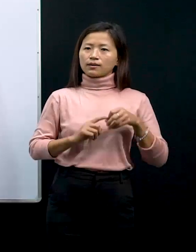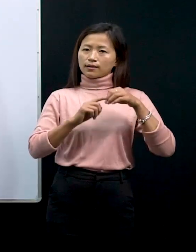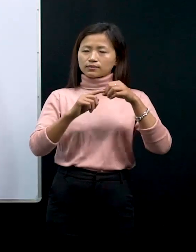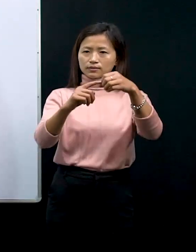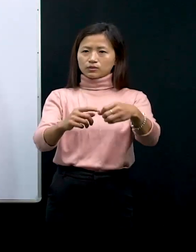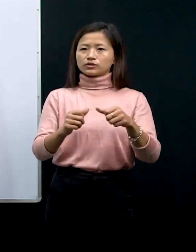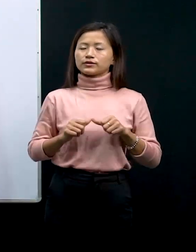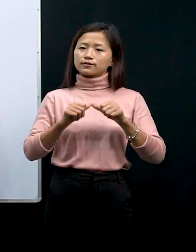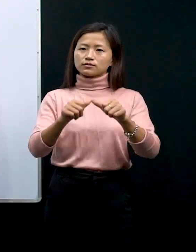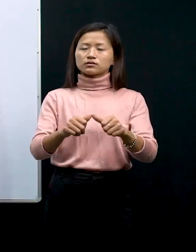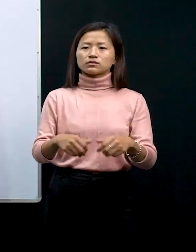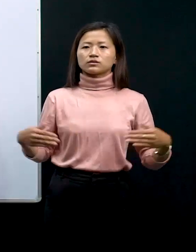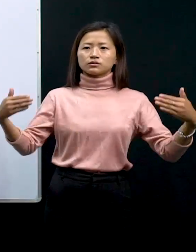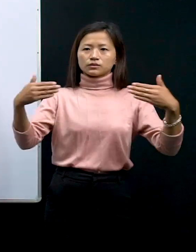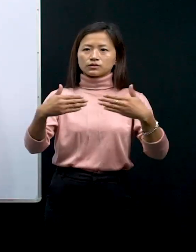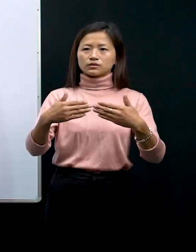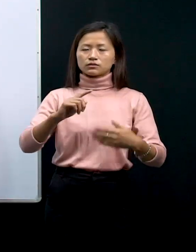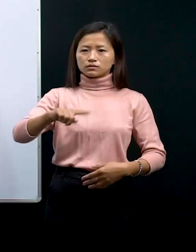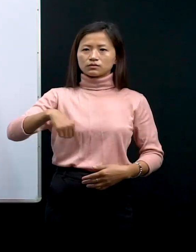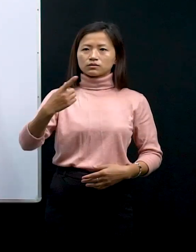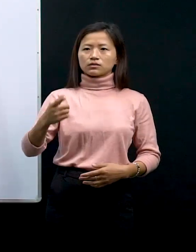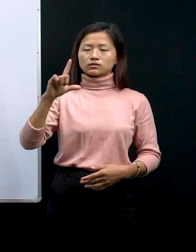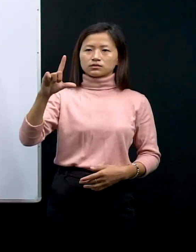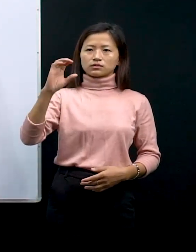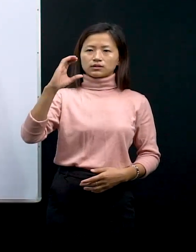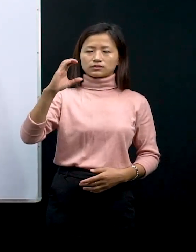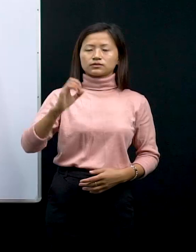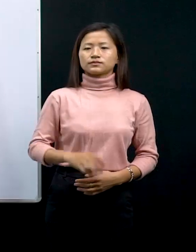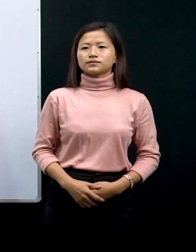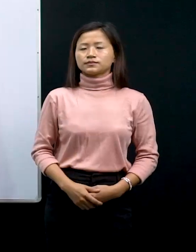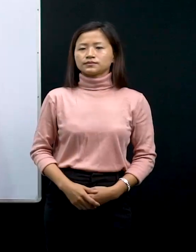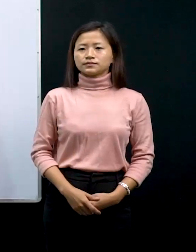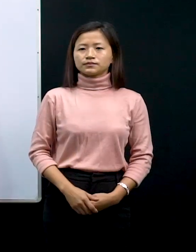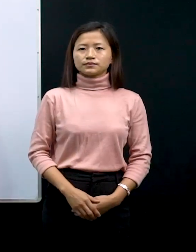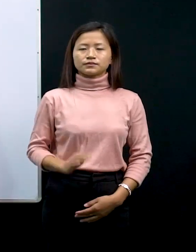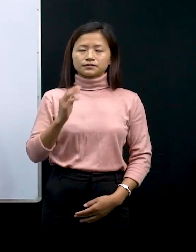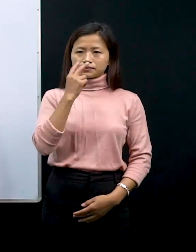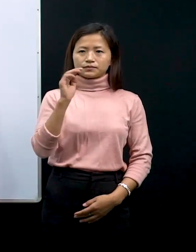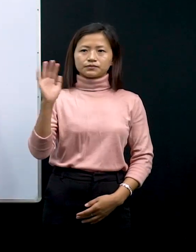and we will meet in the next class. Okay, children? See you all.